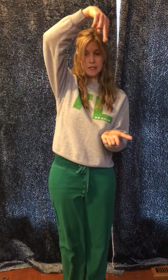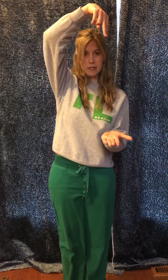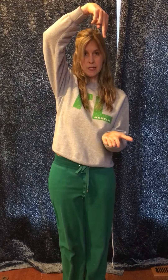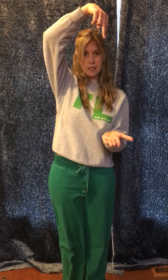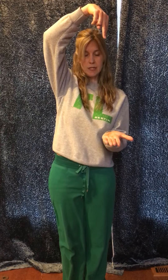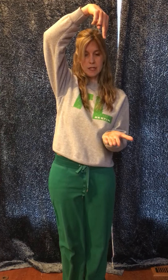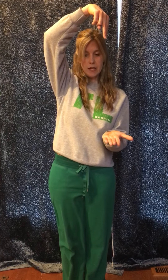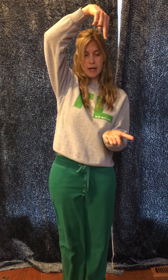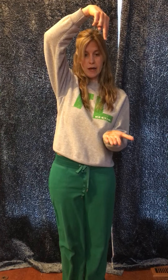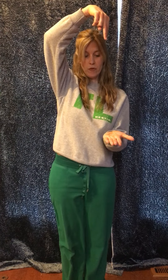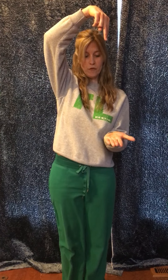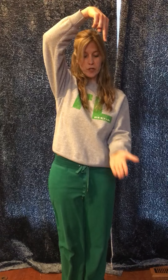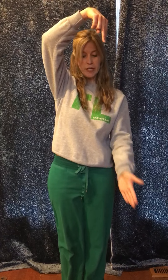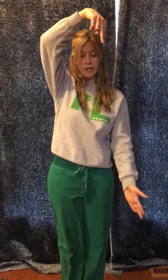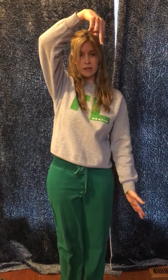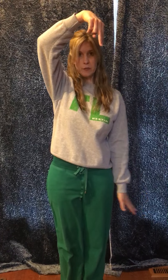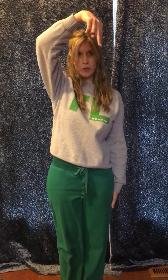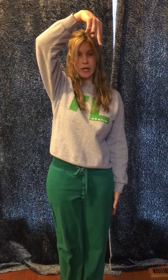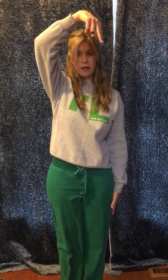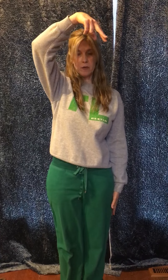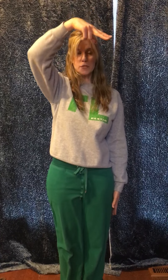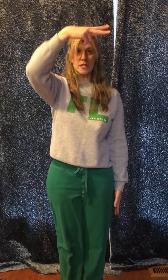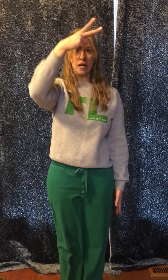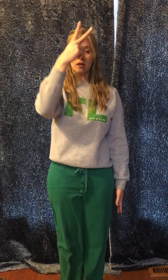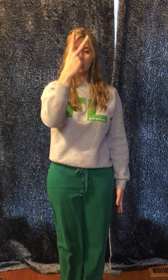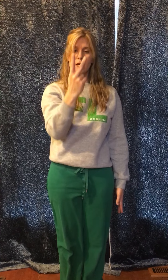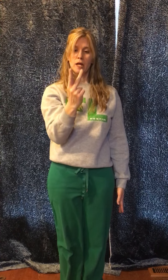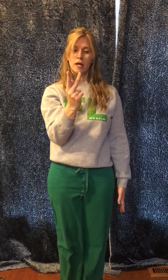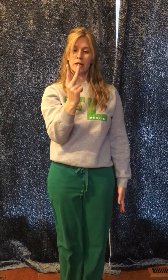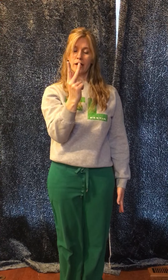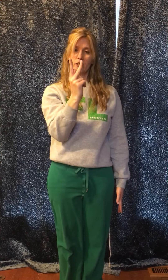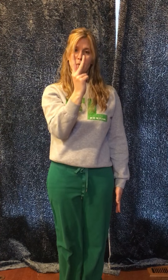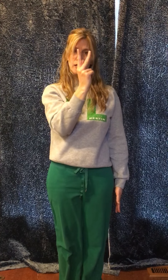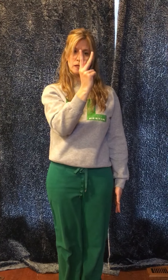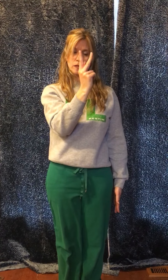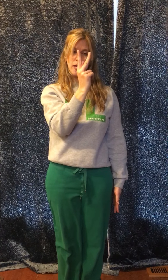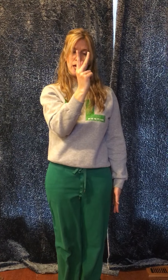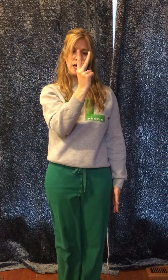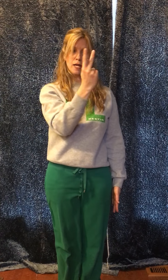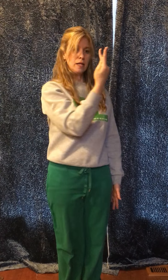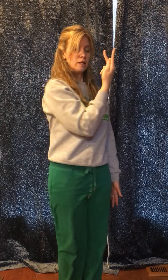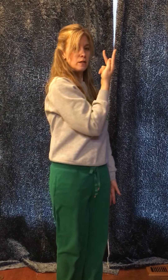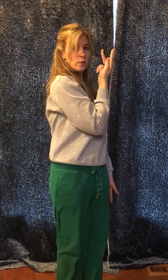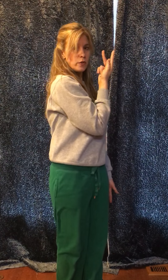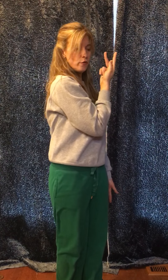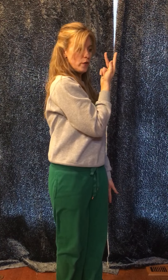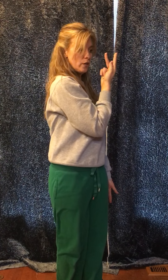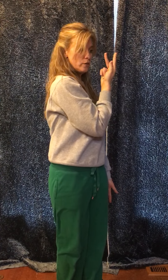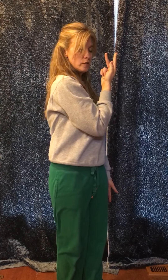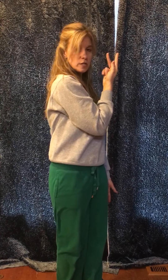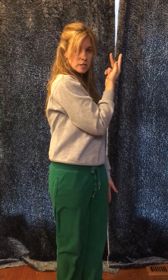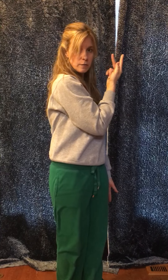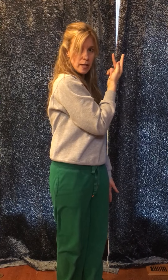resurrected. And then for king, the blue hand comes down. Now you're going to make a little K with your fingers. Looks something like